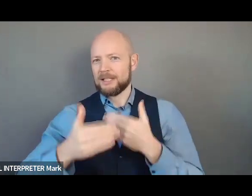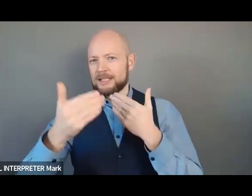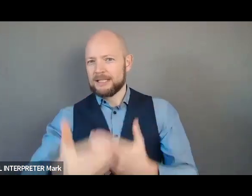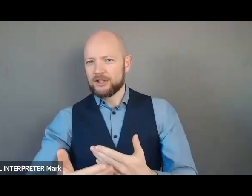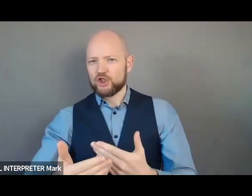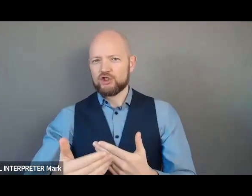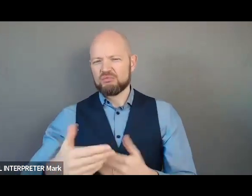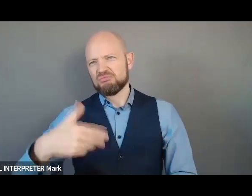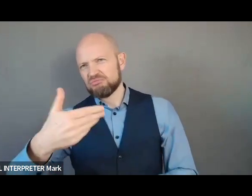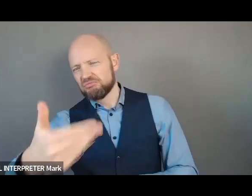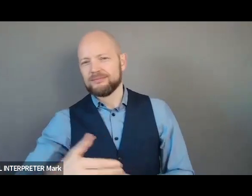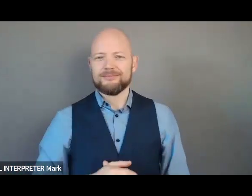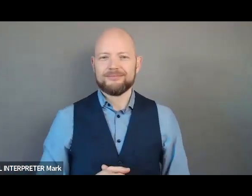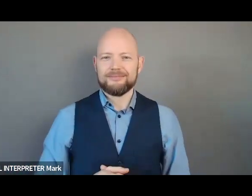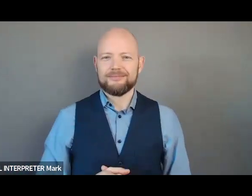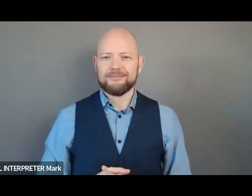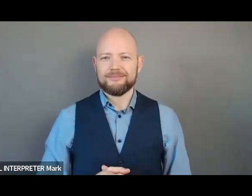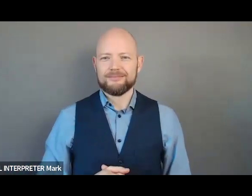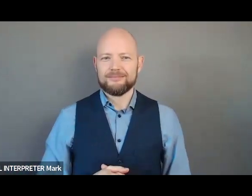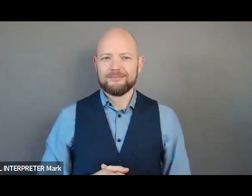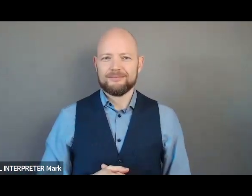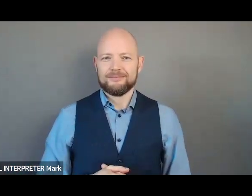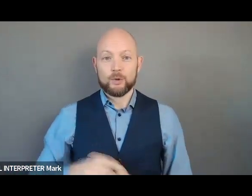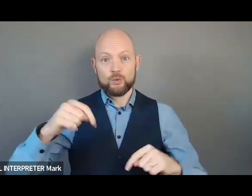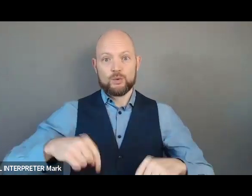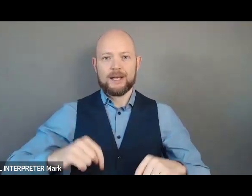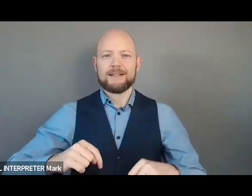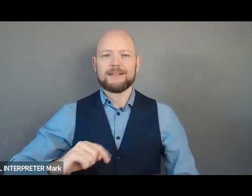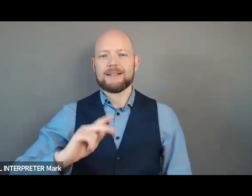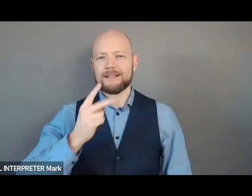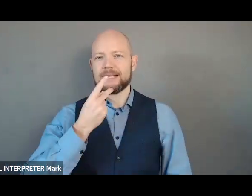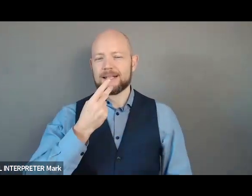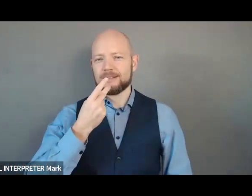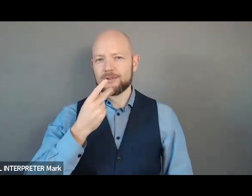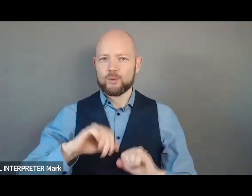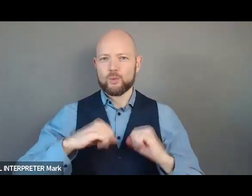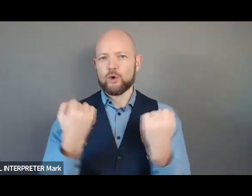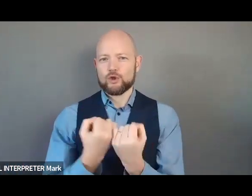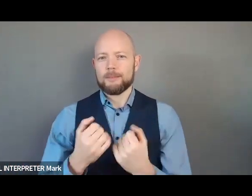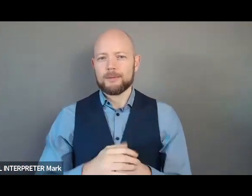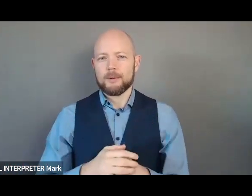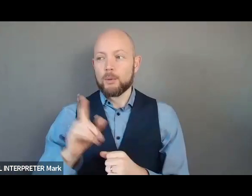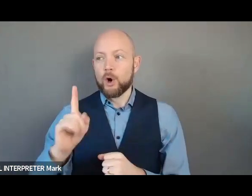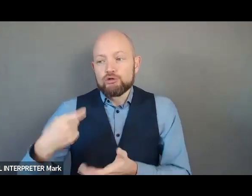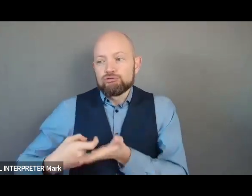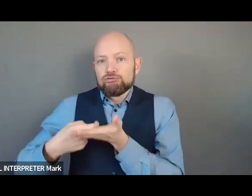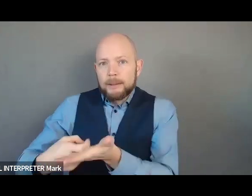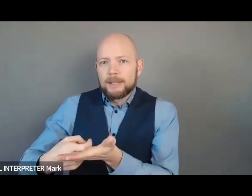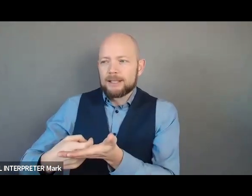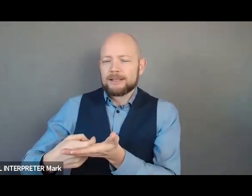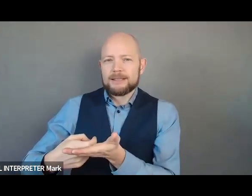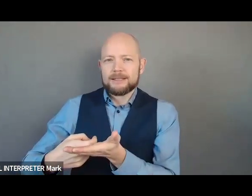first co-design workshop session that we had. It's not set in stone, not final recommendations. So